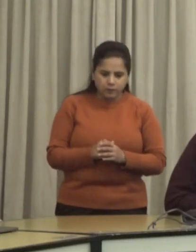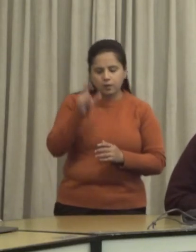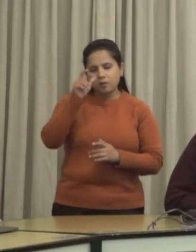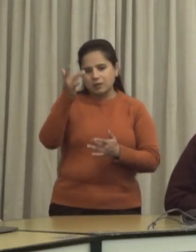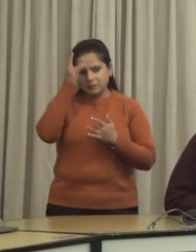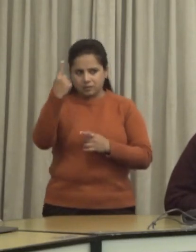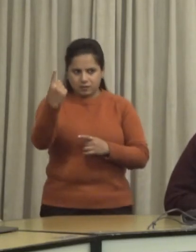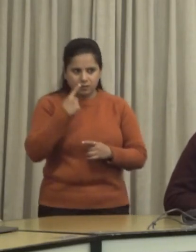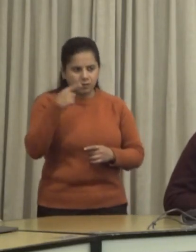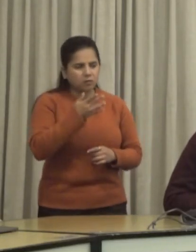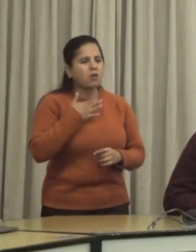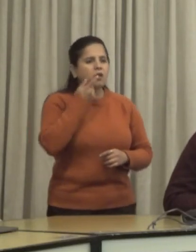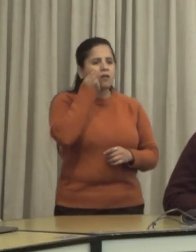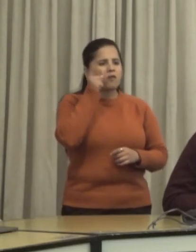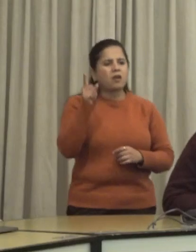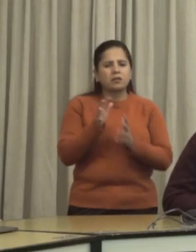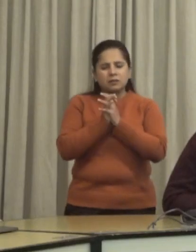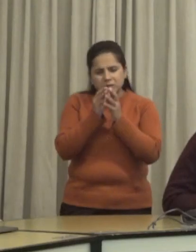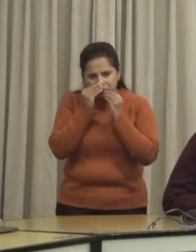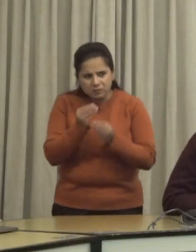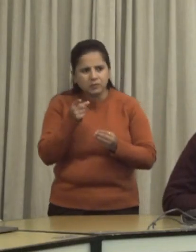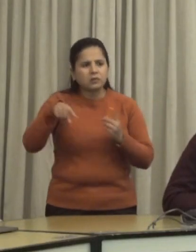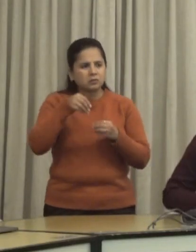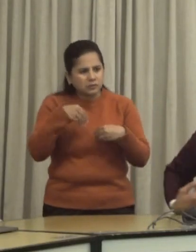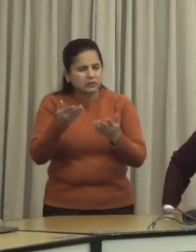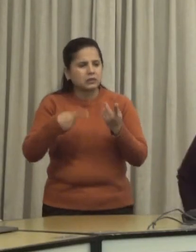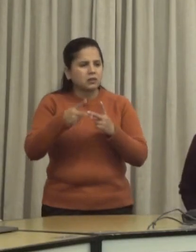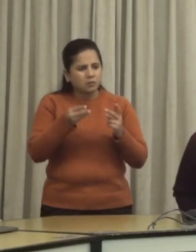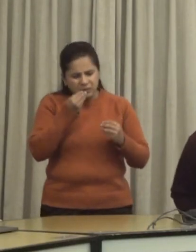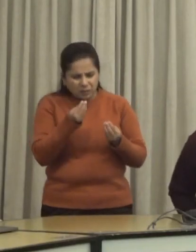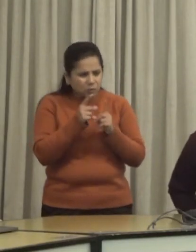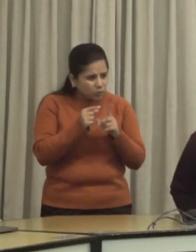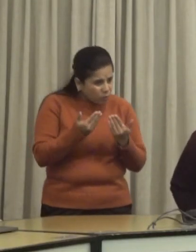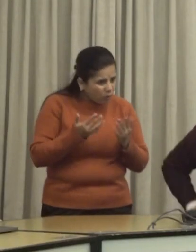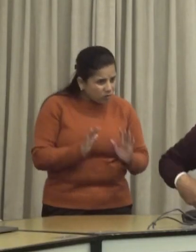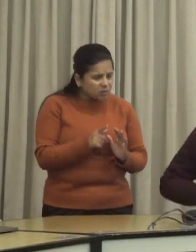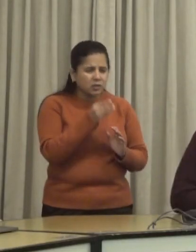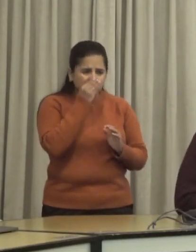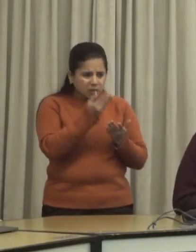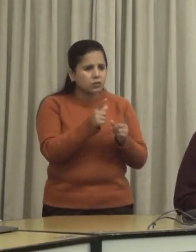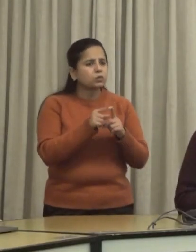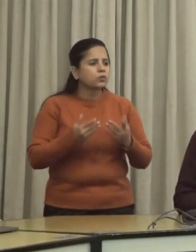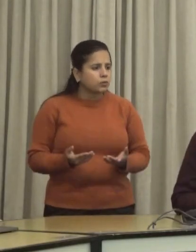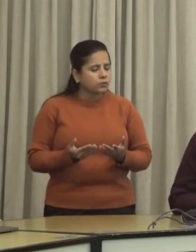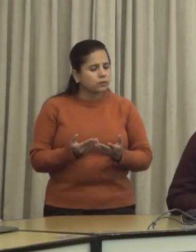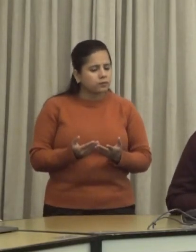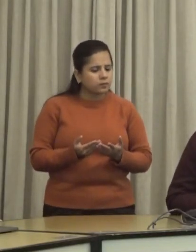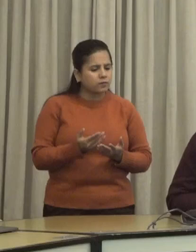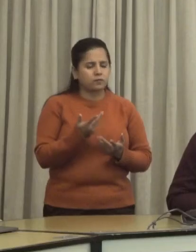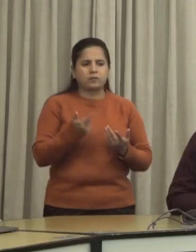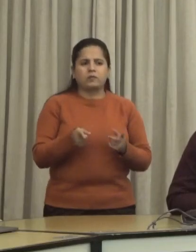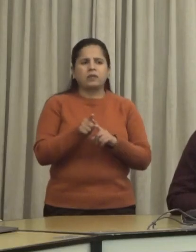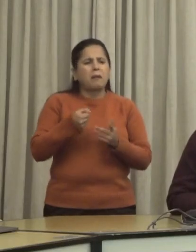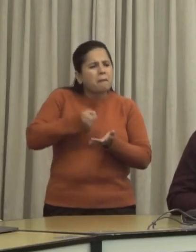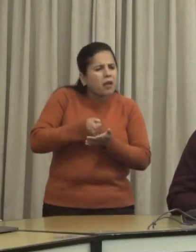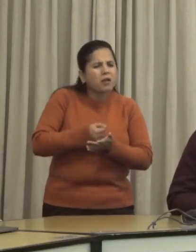and he said, my father begs me to kill him every day. Can you please do something about it? Can you please... because something as basic